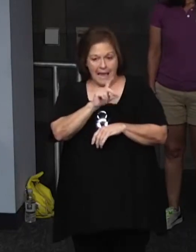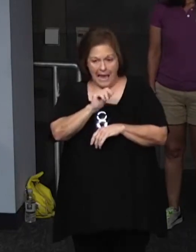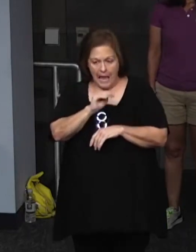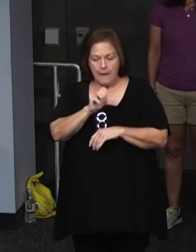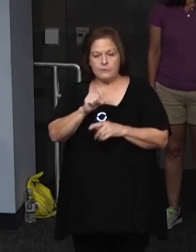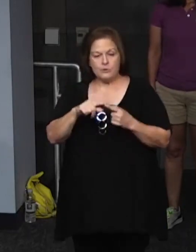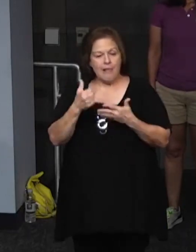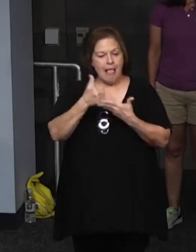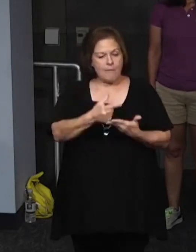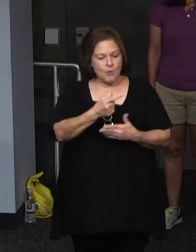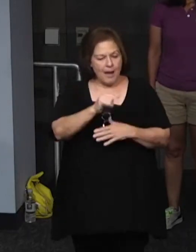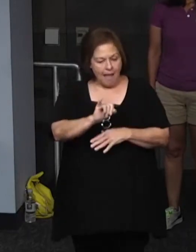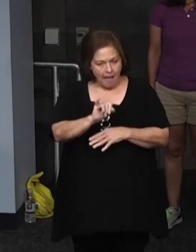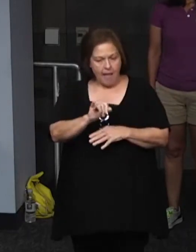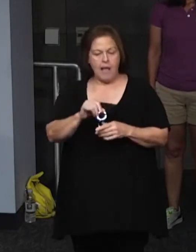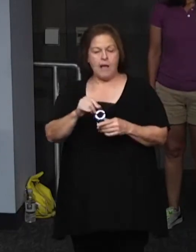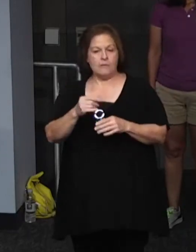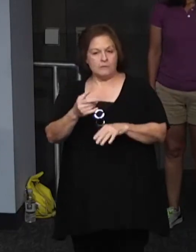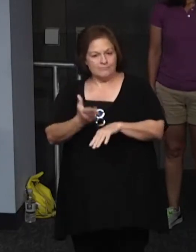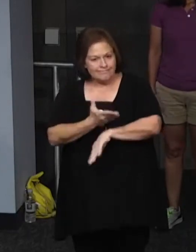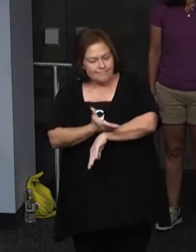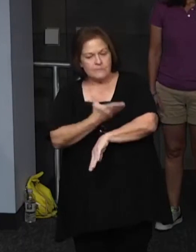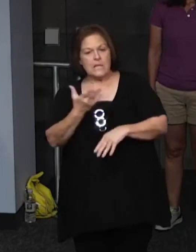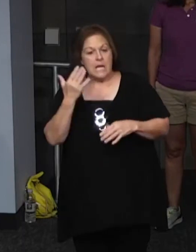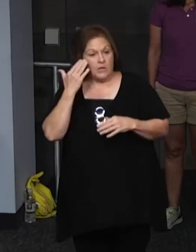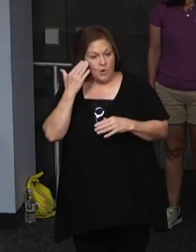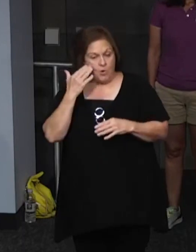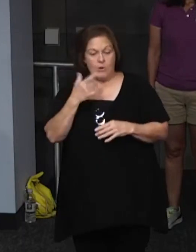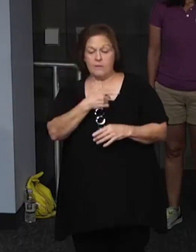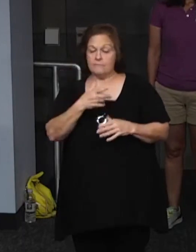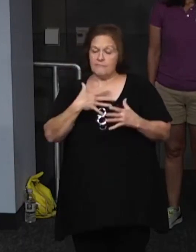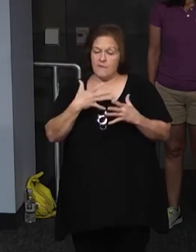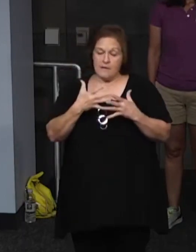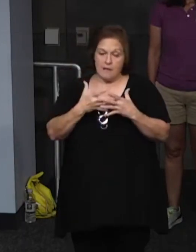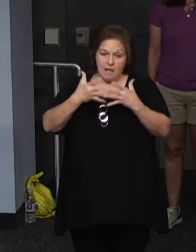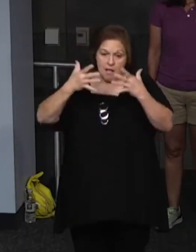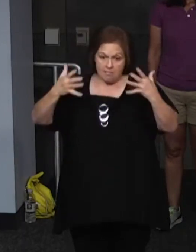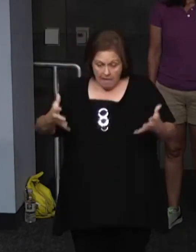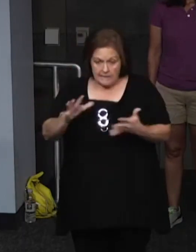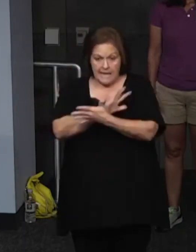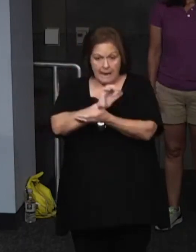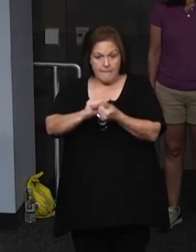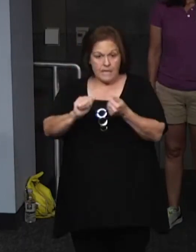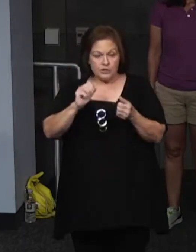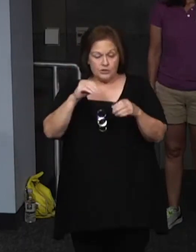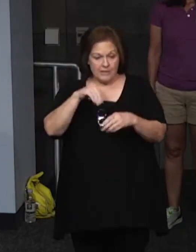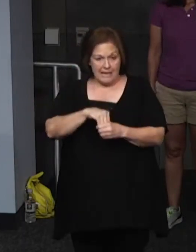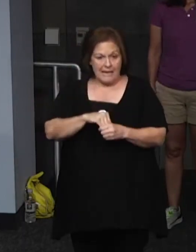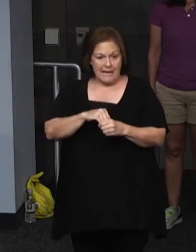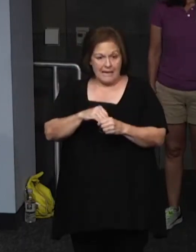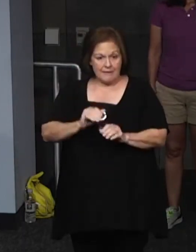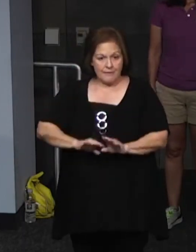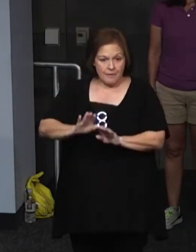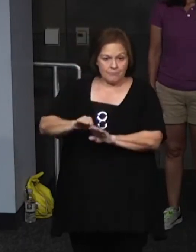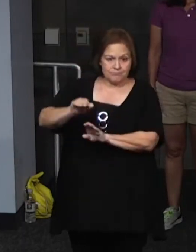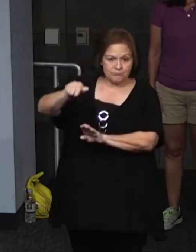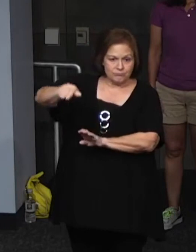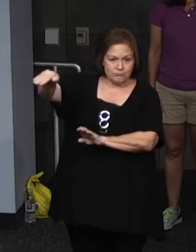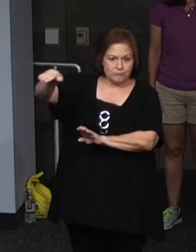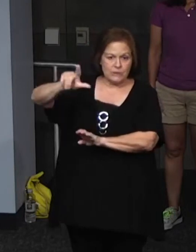Isle back together again in their recovery efforts. We know that there was extensive damages at the Burrito Levee in Grand Isle. There is still a lot of sand on the